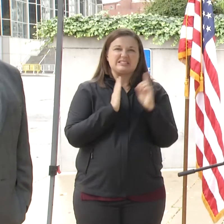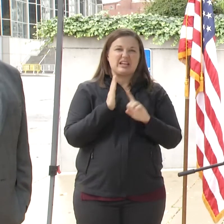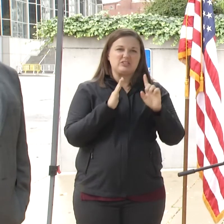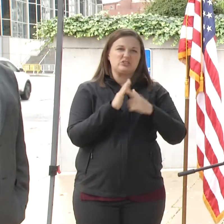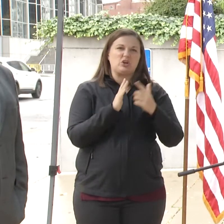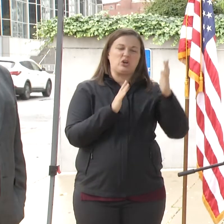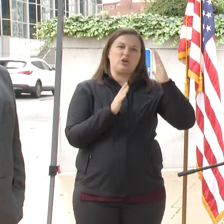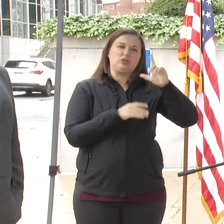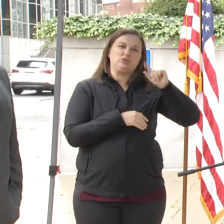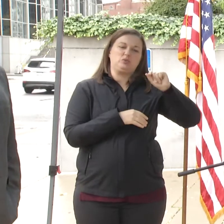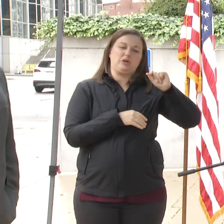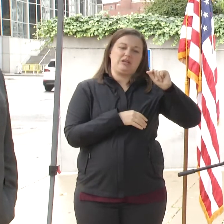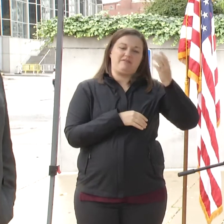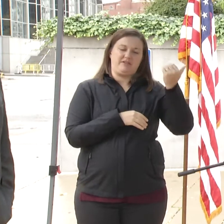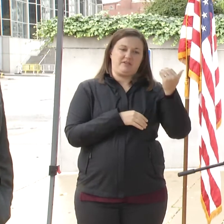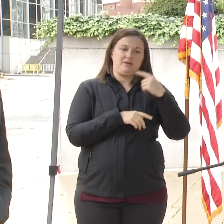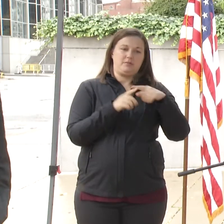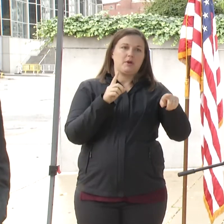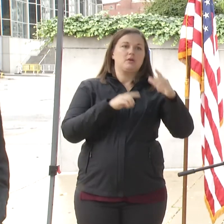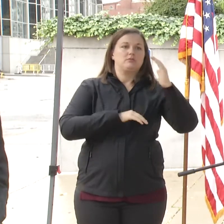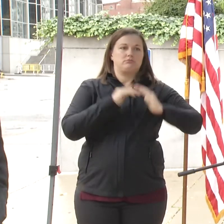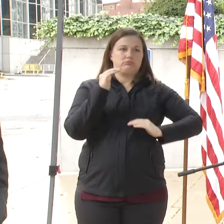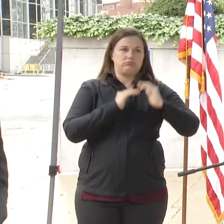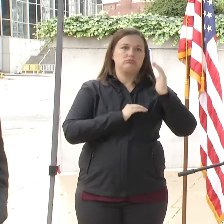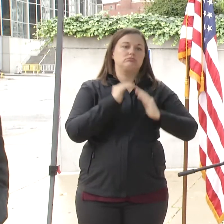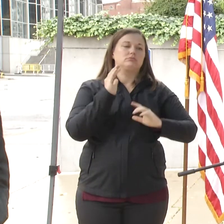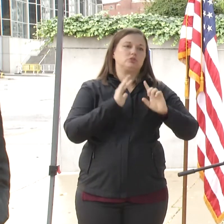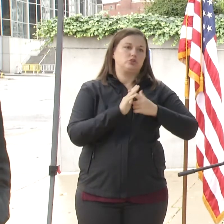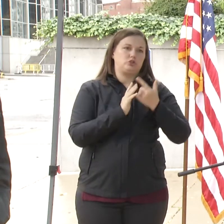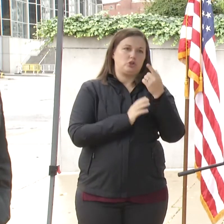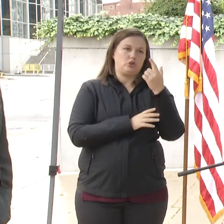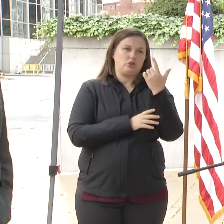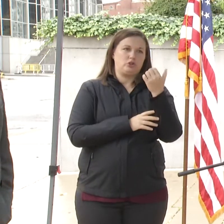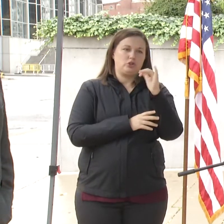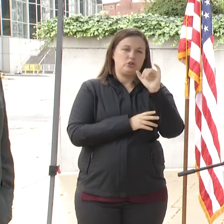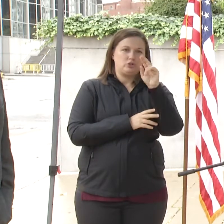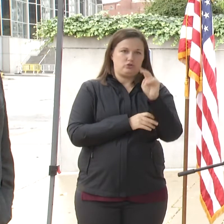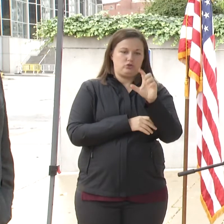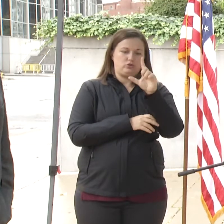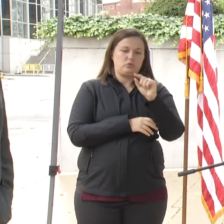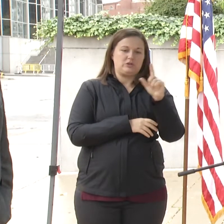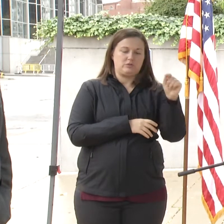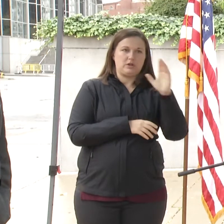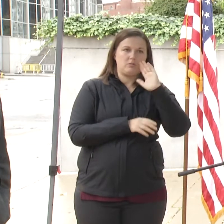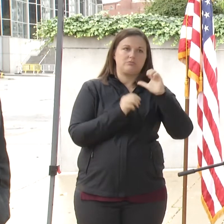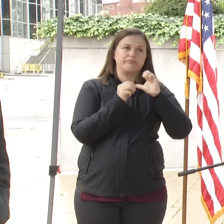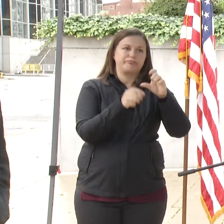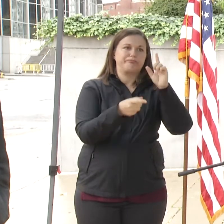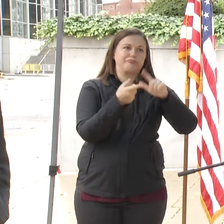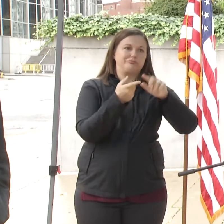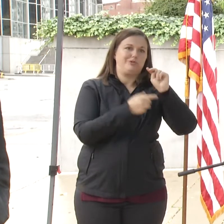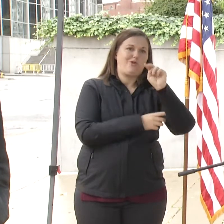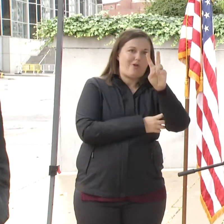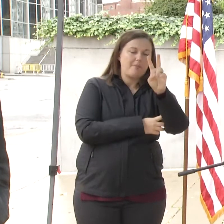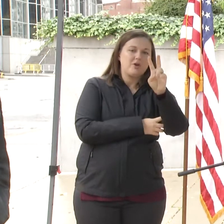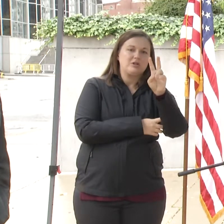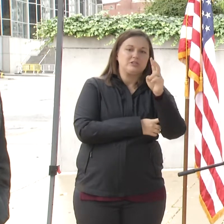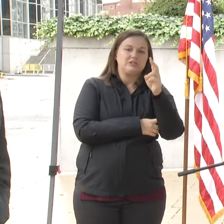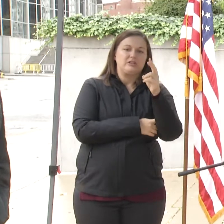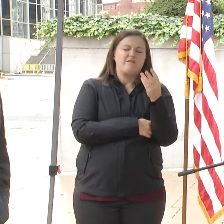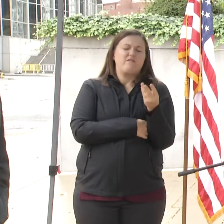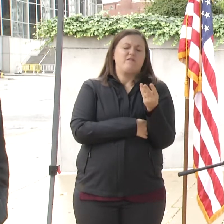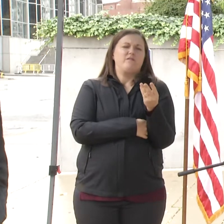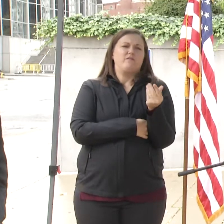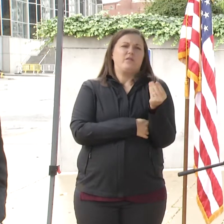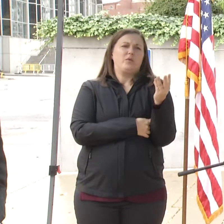However, construction started in June 2020 and will run through November of this year. Last couple of items to wrap